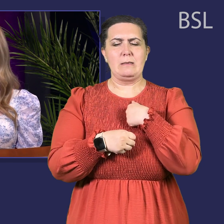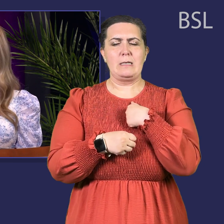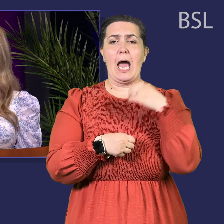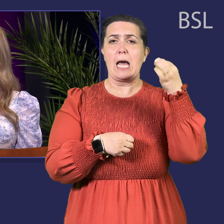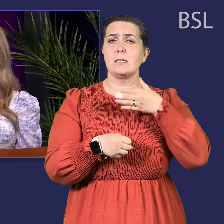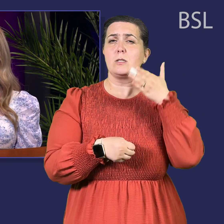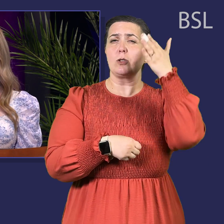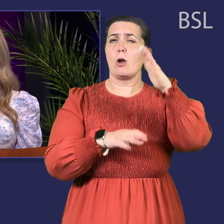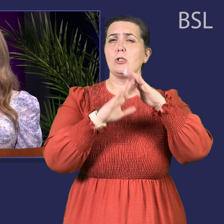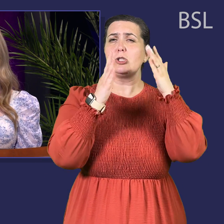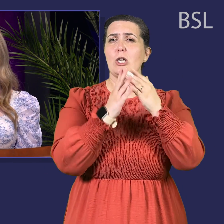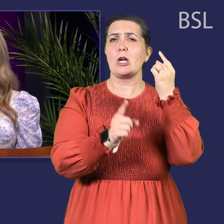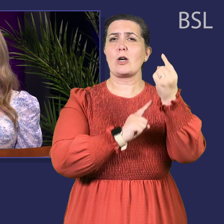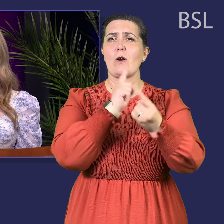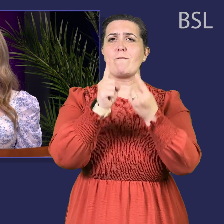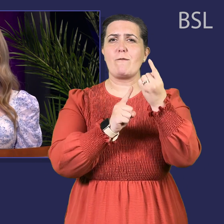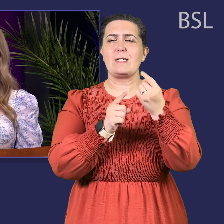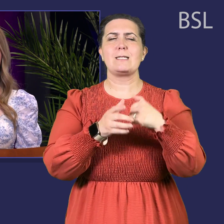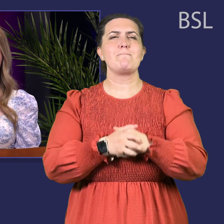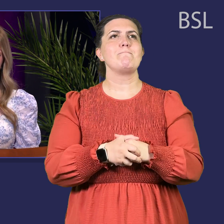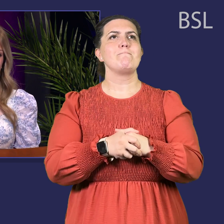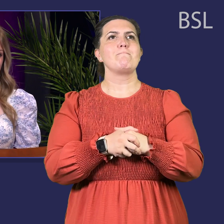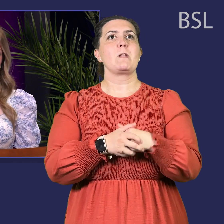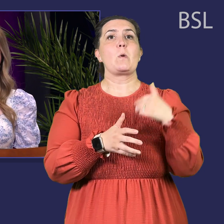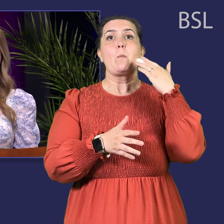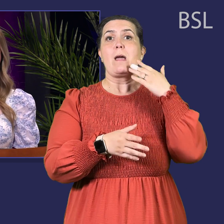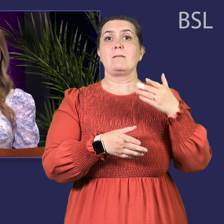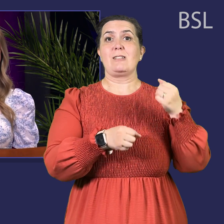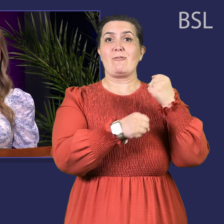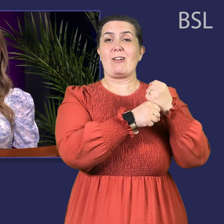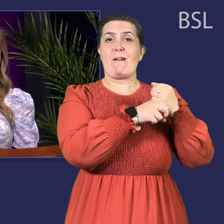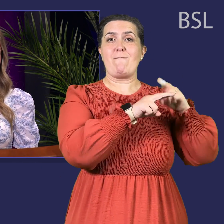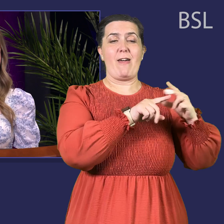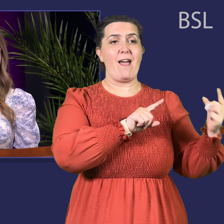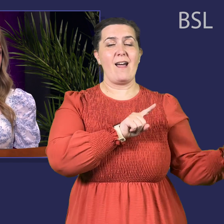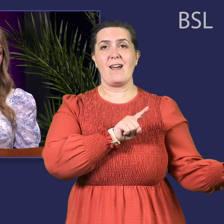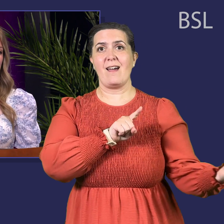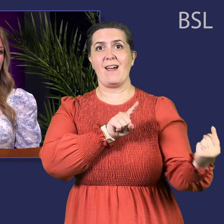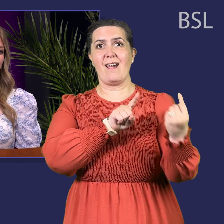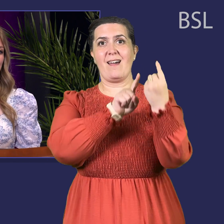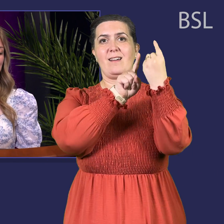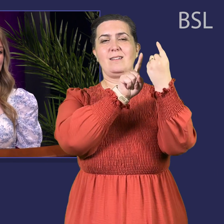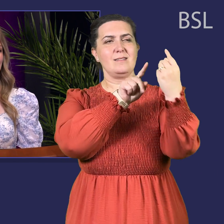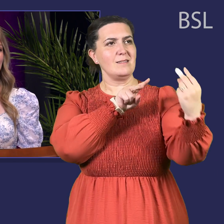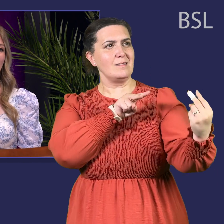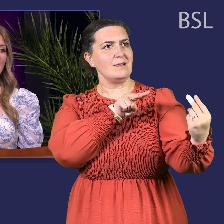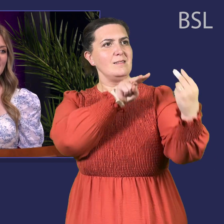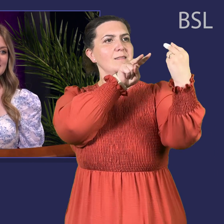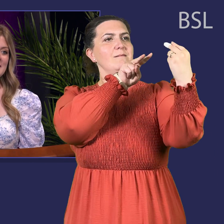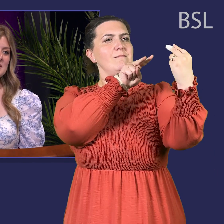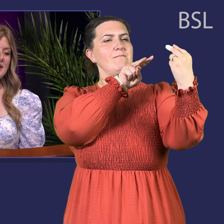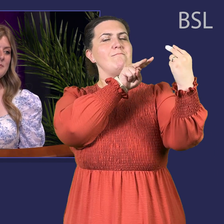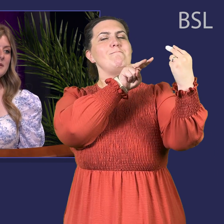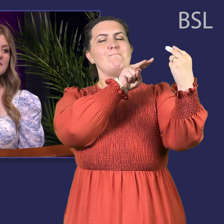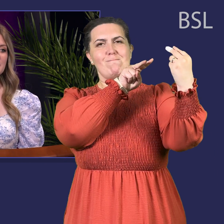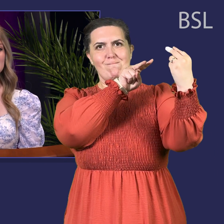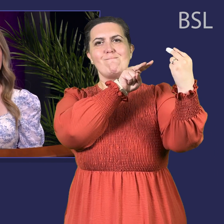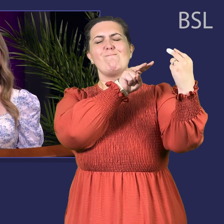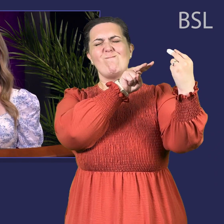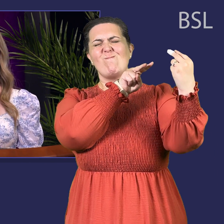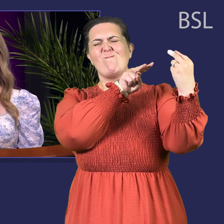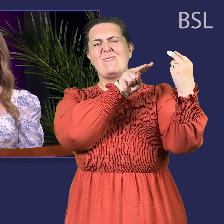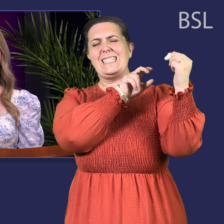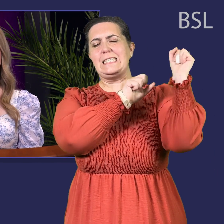I was invited to attend General Conference, and the minute my grandfather entered the room, his eyes sought me out. I locked eyes on him, felt